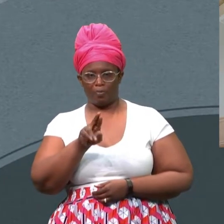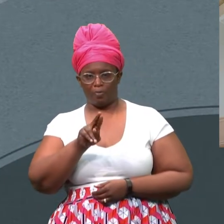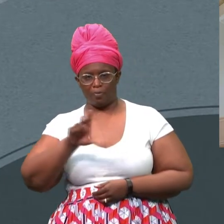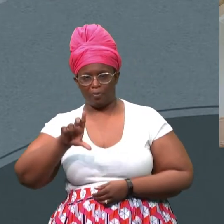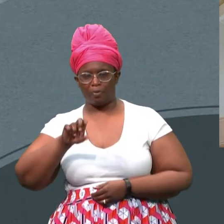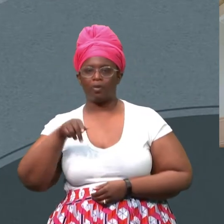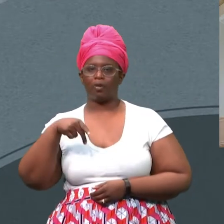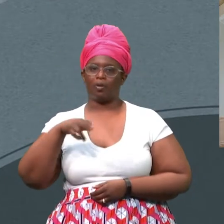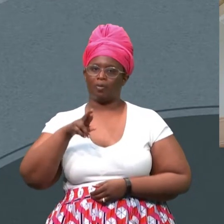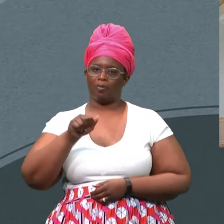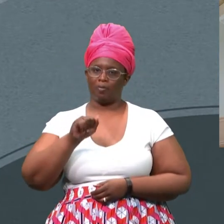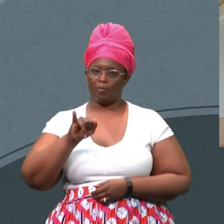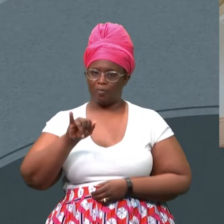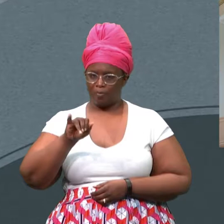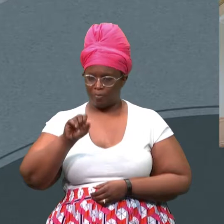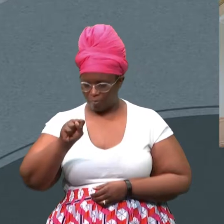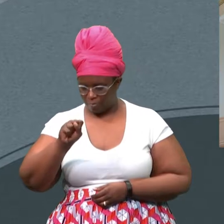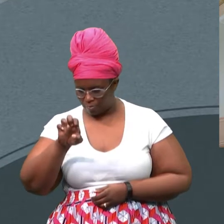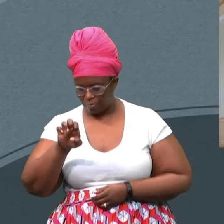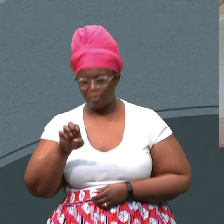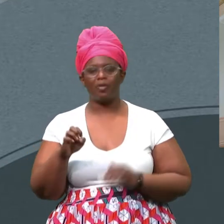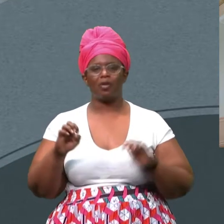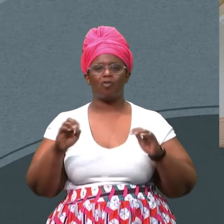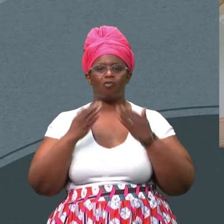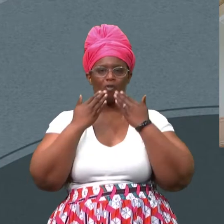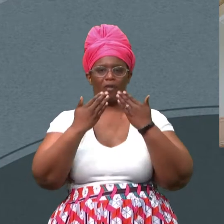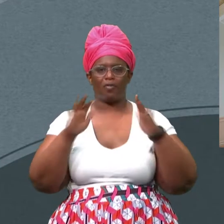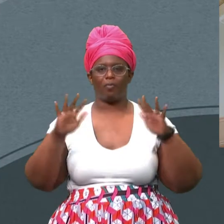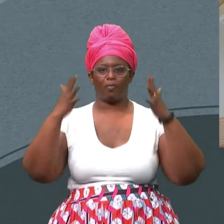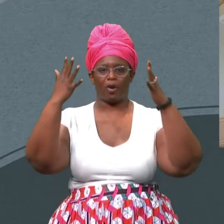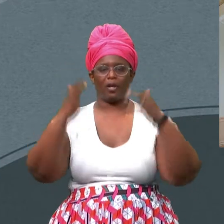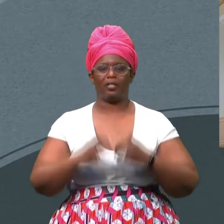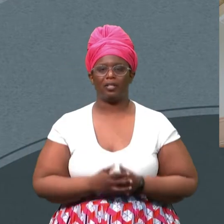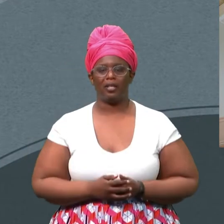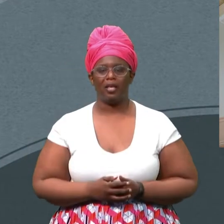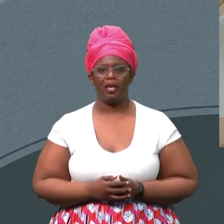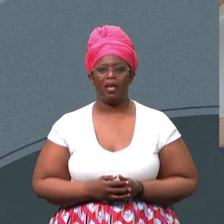this sermon series, we've already discussed looking beyond or life